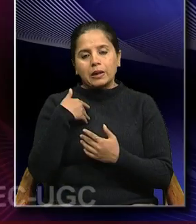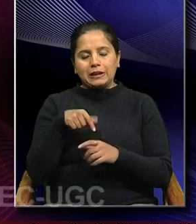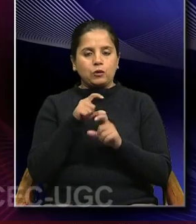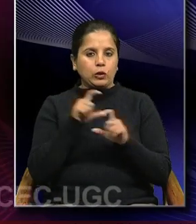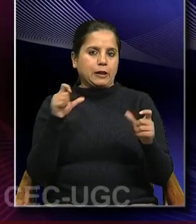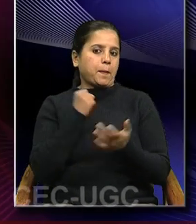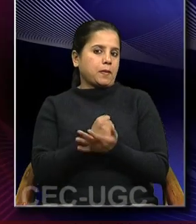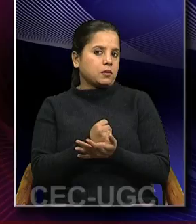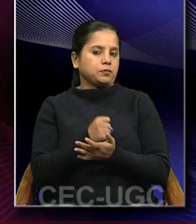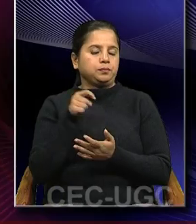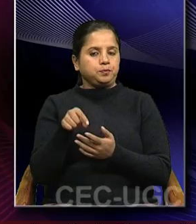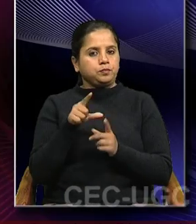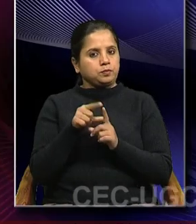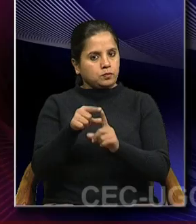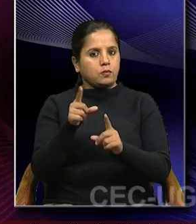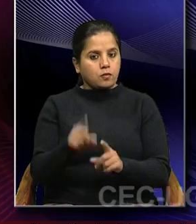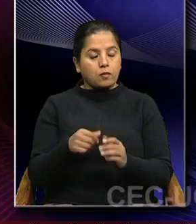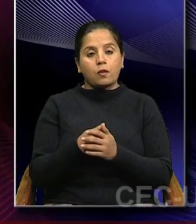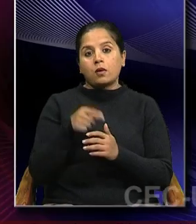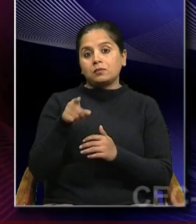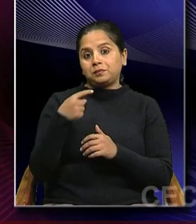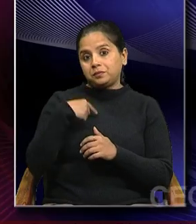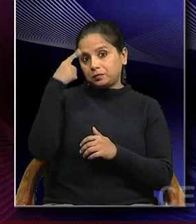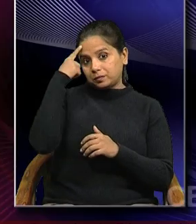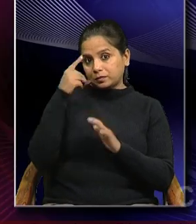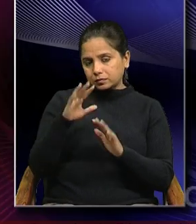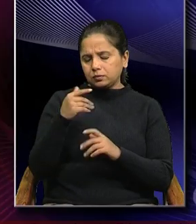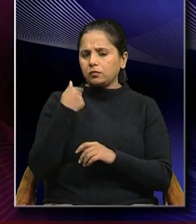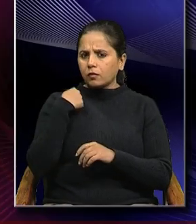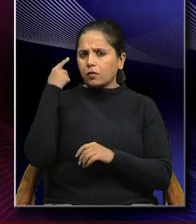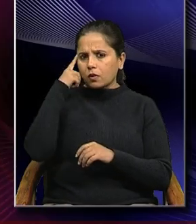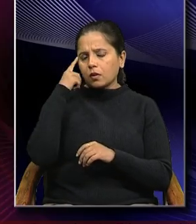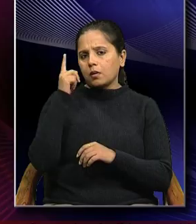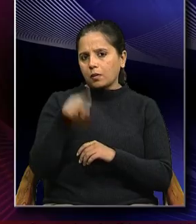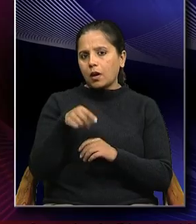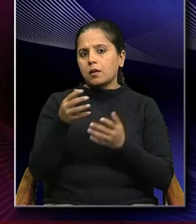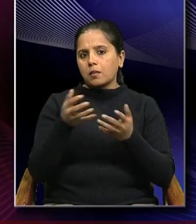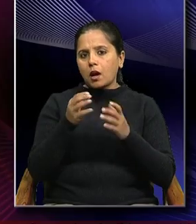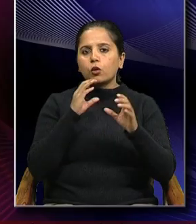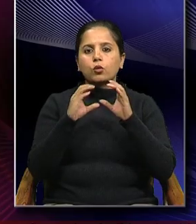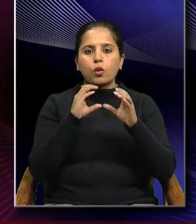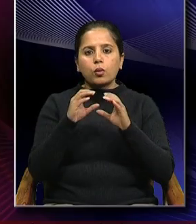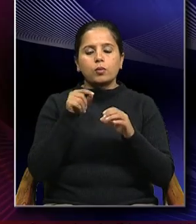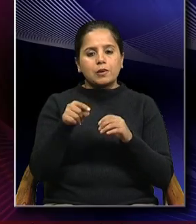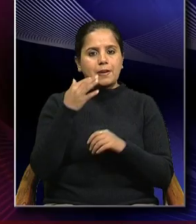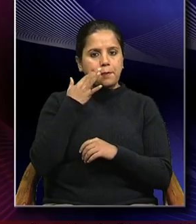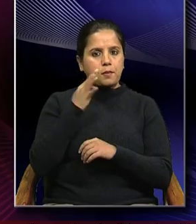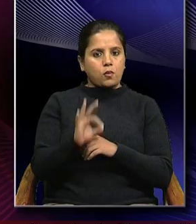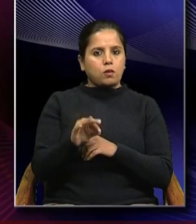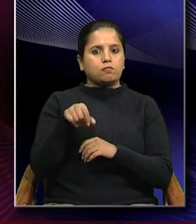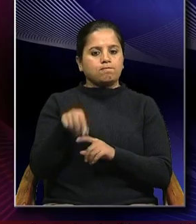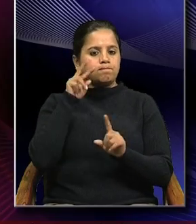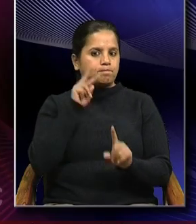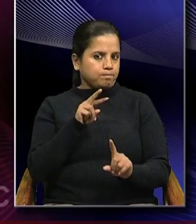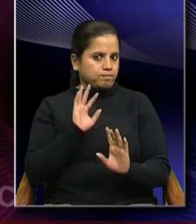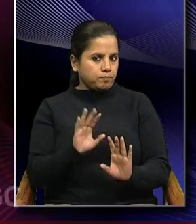into that approach. So, keeping that in mind, I thought of taking marketing communications as an important aspect.